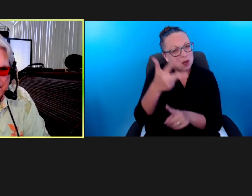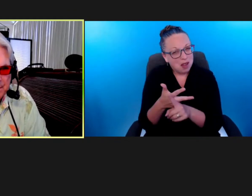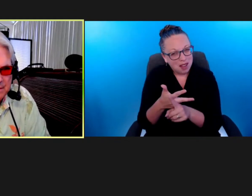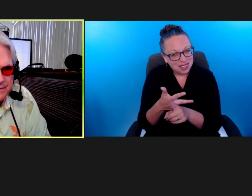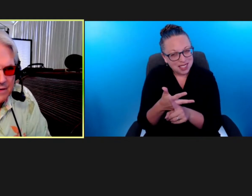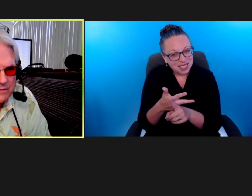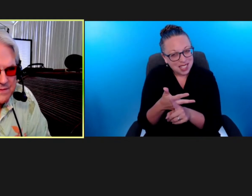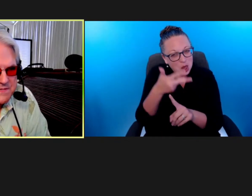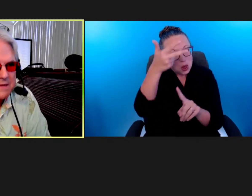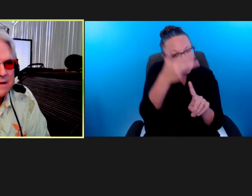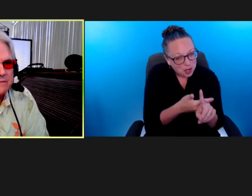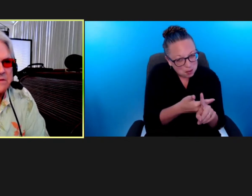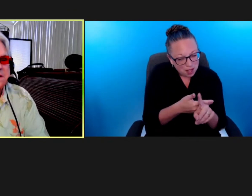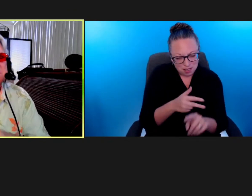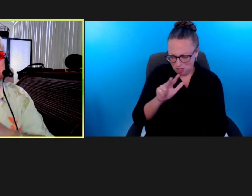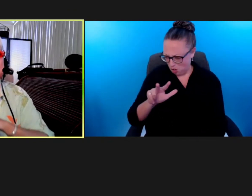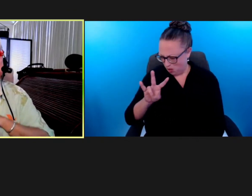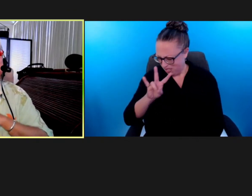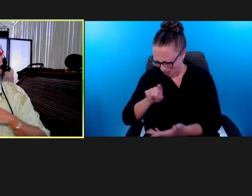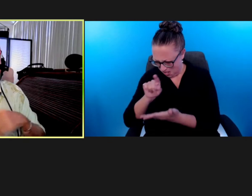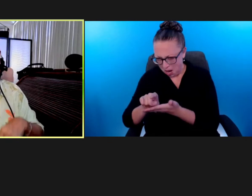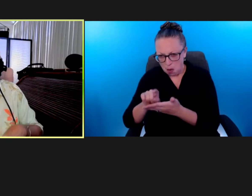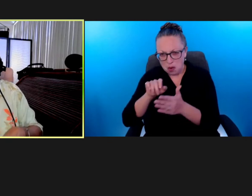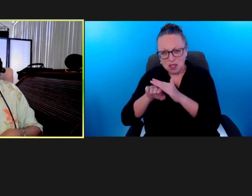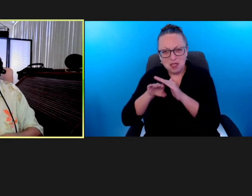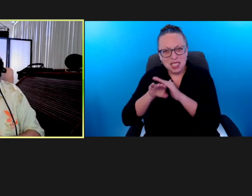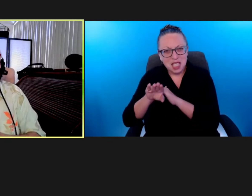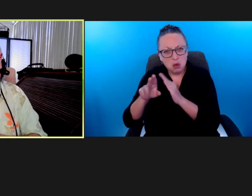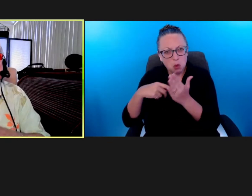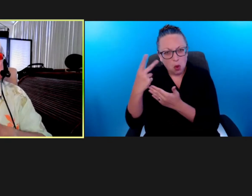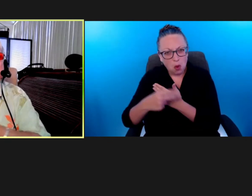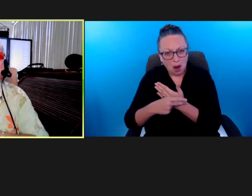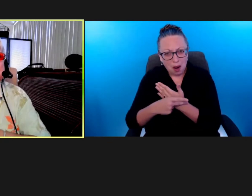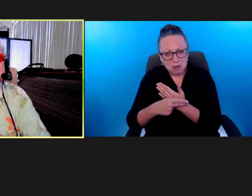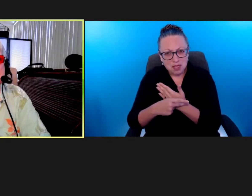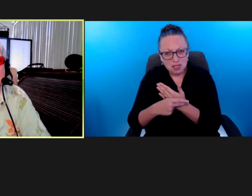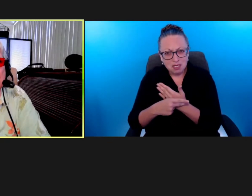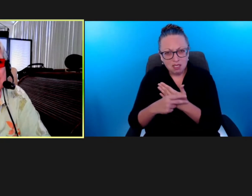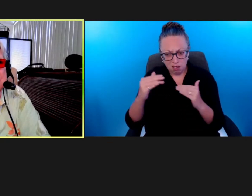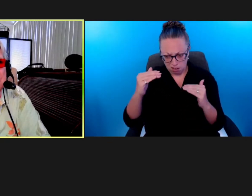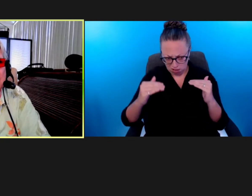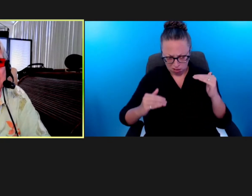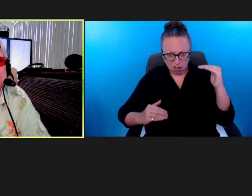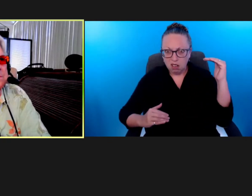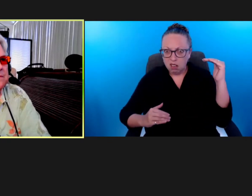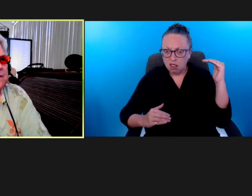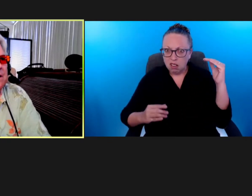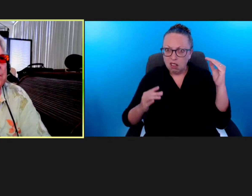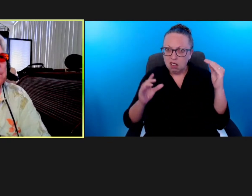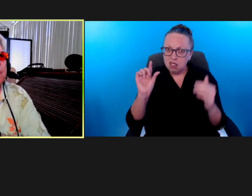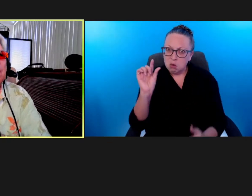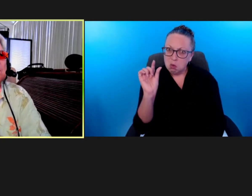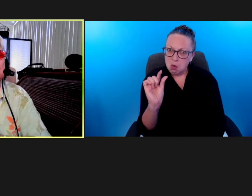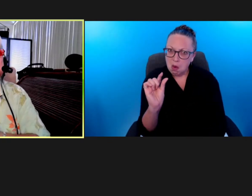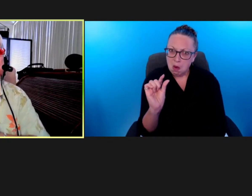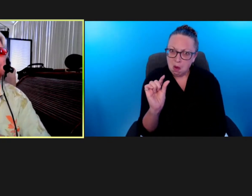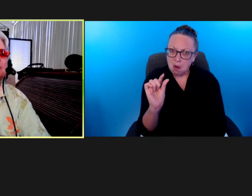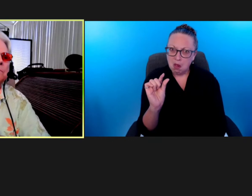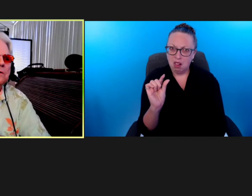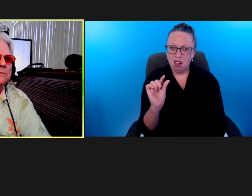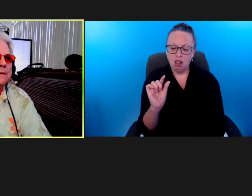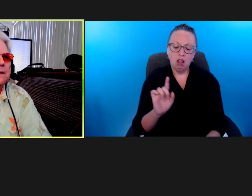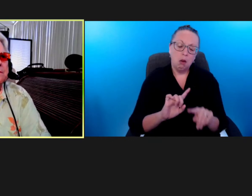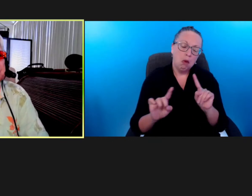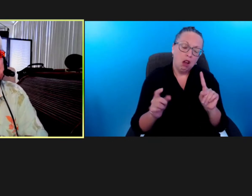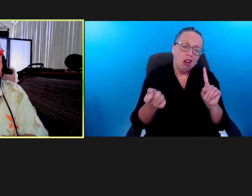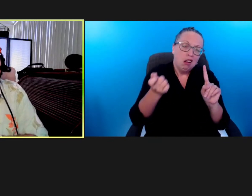small number of hours of accessible programs for those of us with visual disabilities. But to be fair, most people